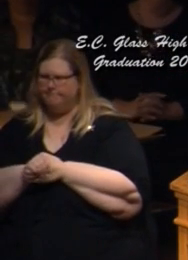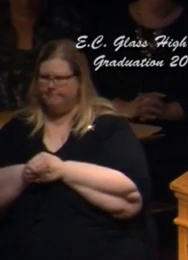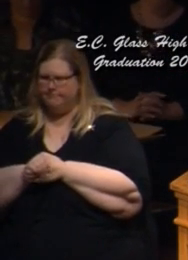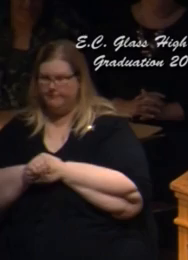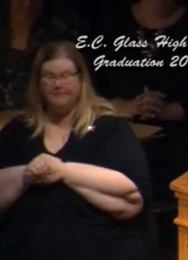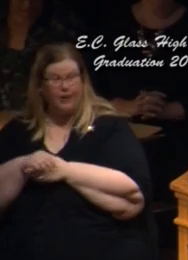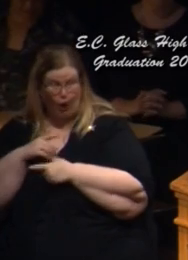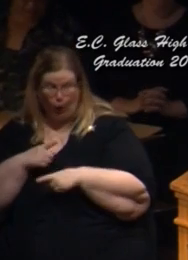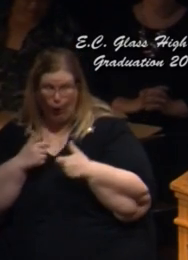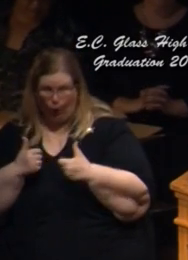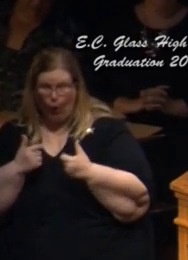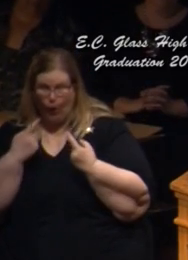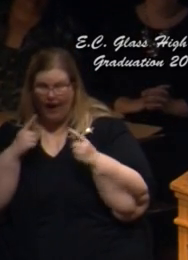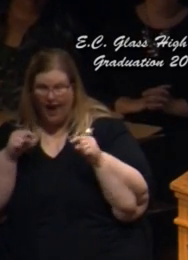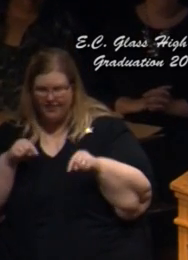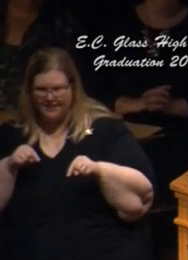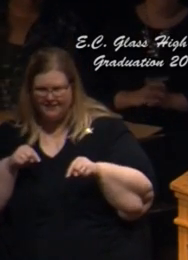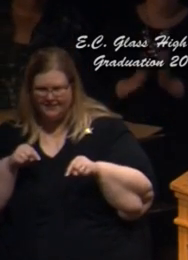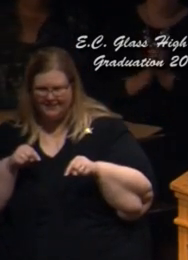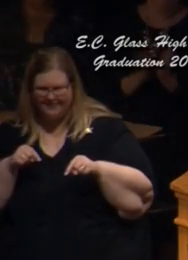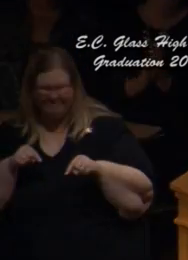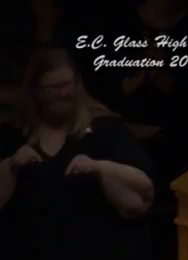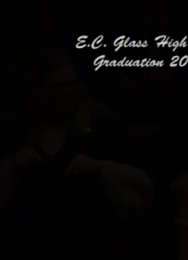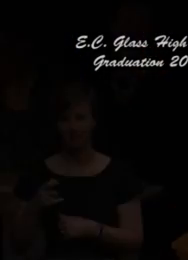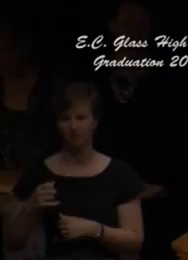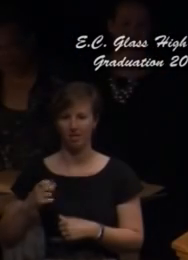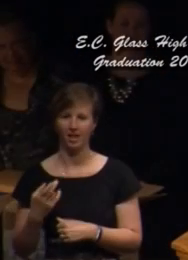You got this, and I love you.